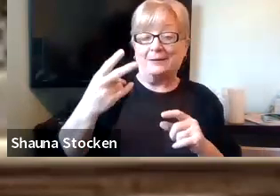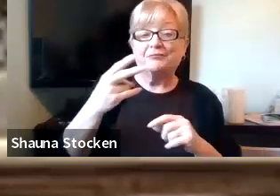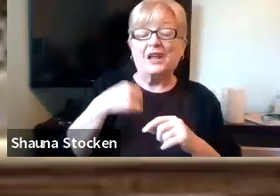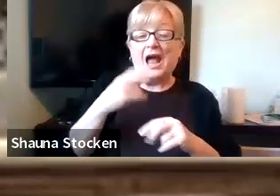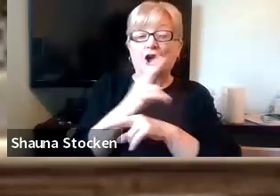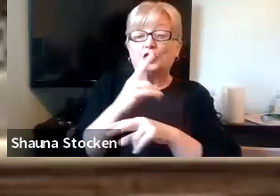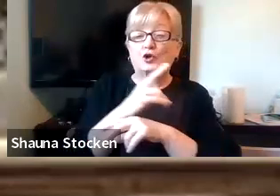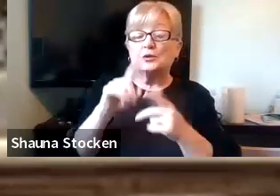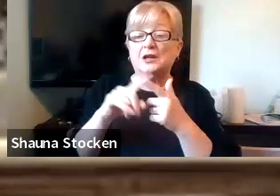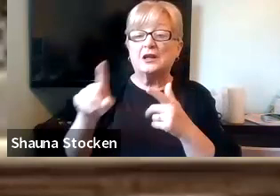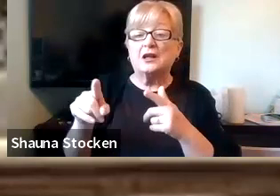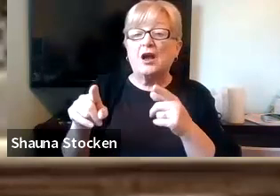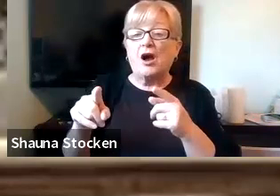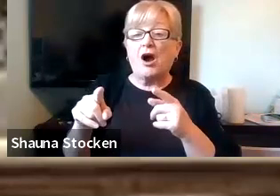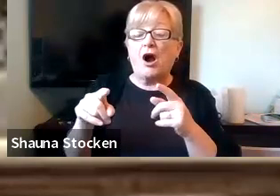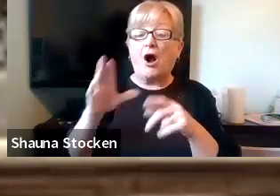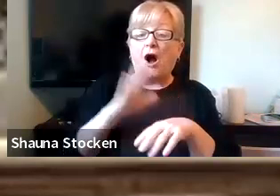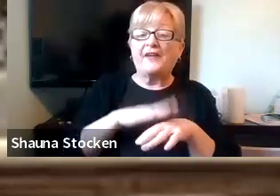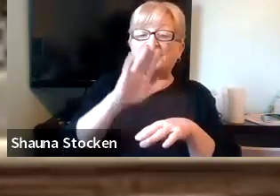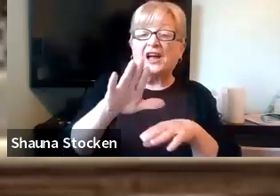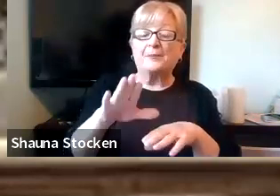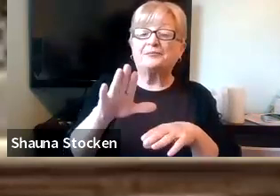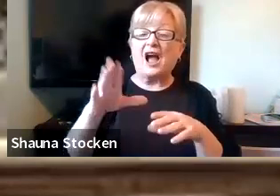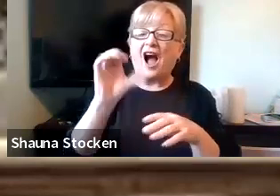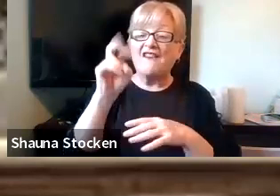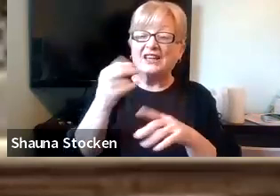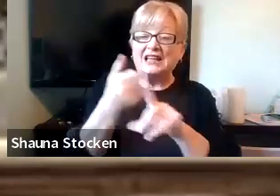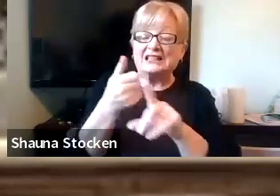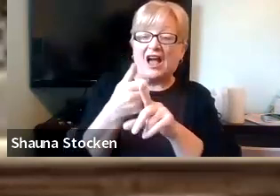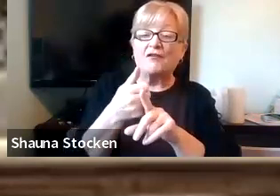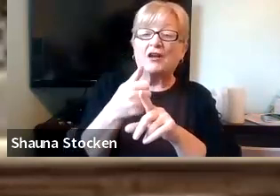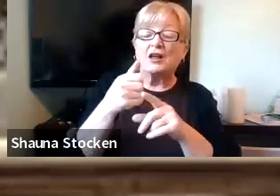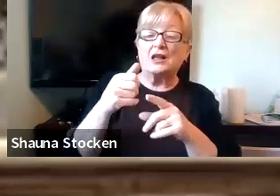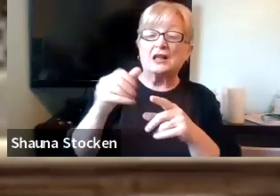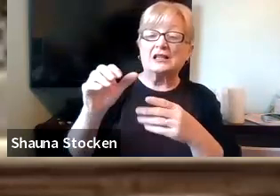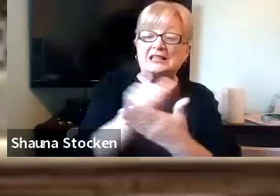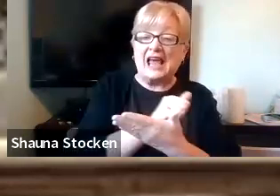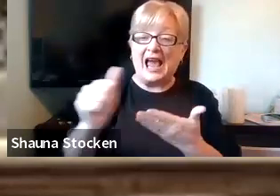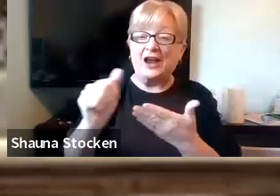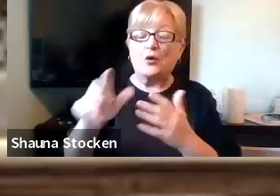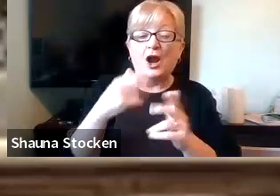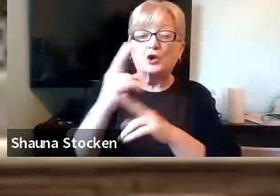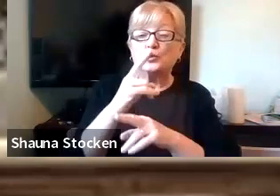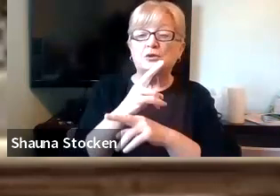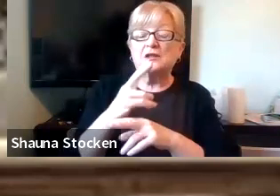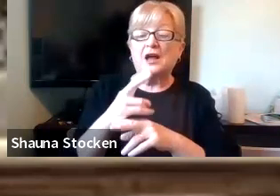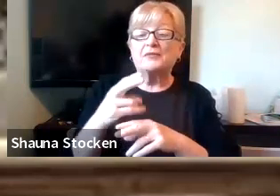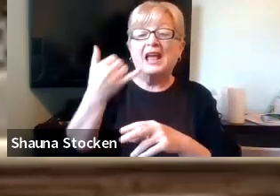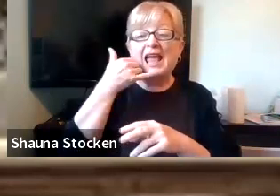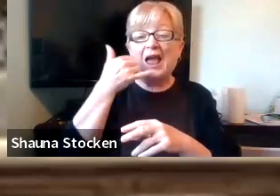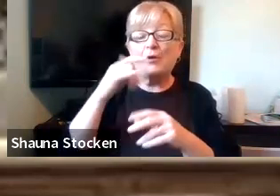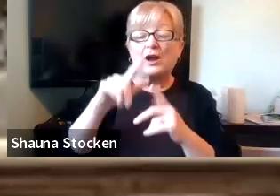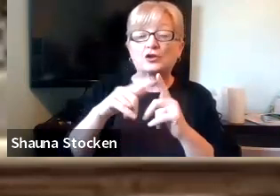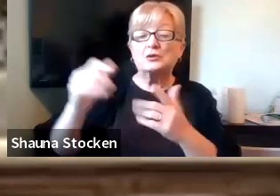oven itself, or I can use the scan feature within the app and use the camera on my phone to scan the